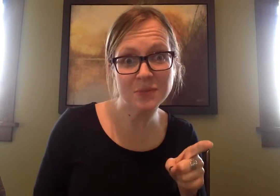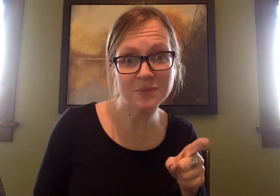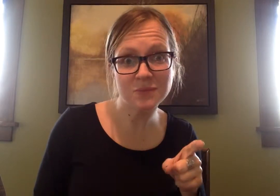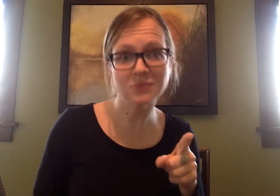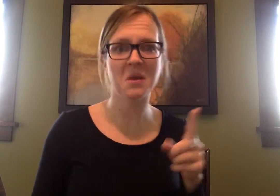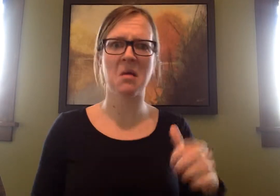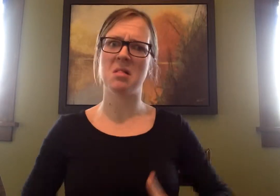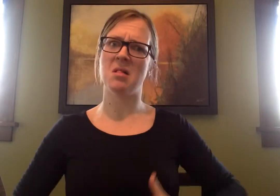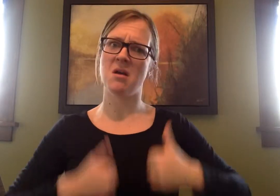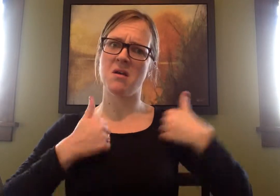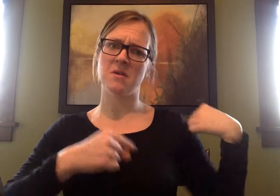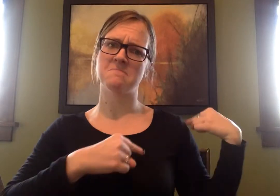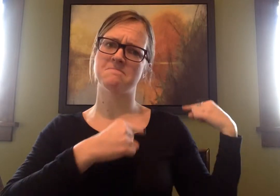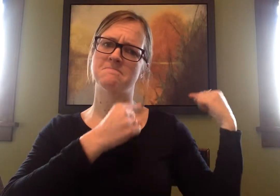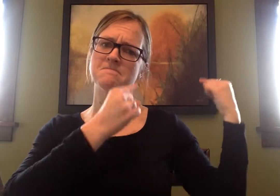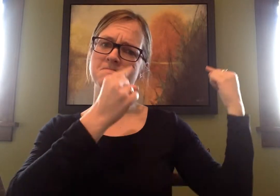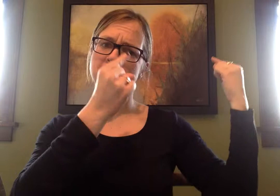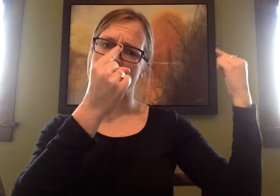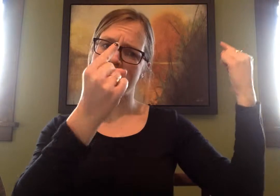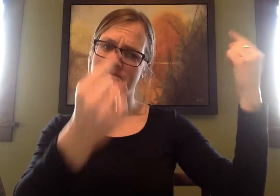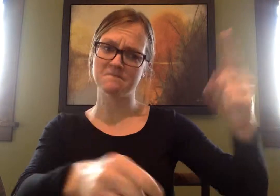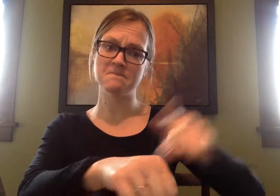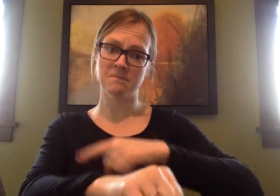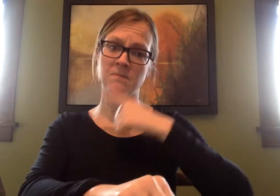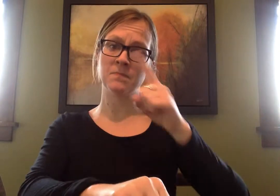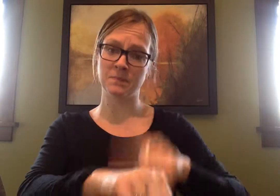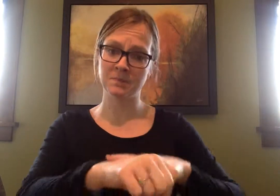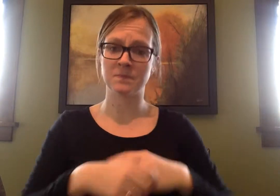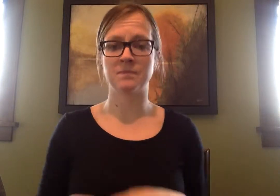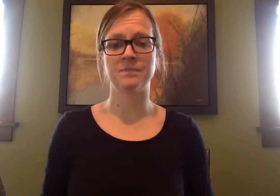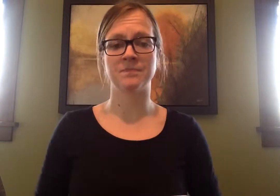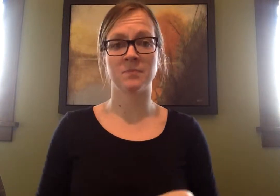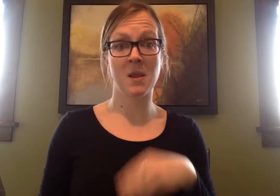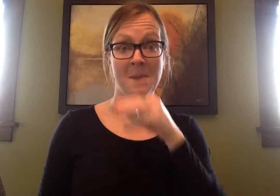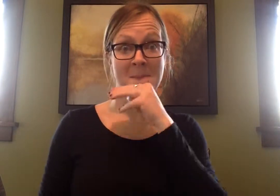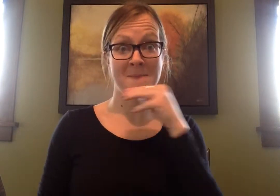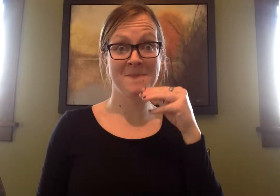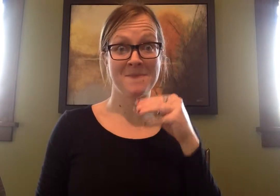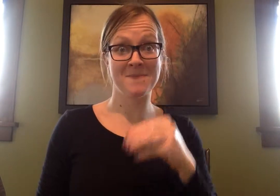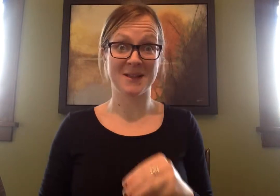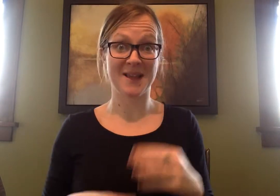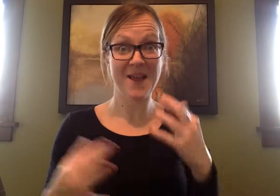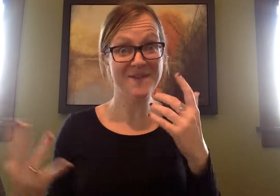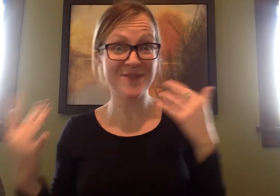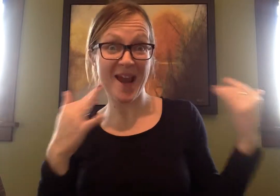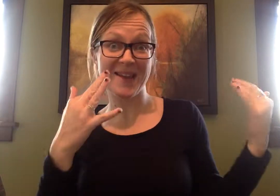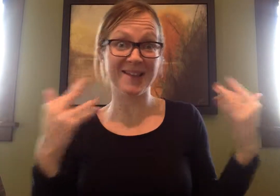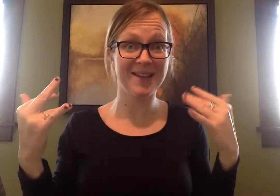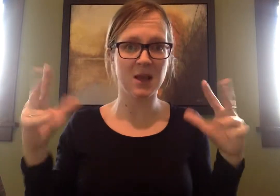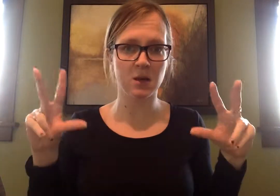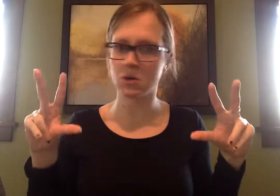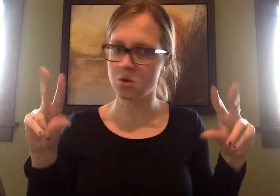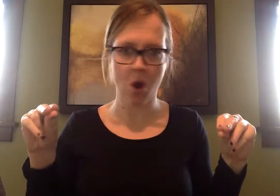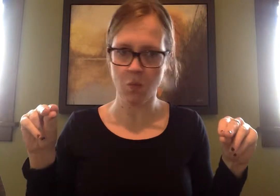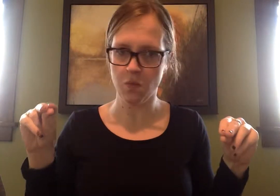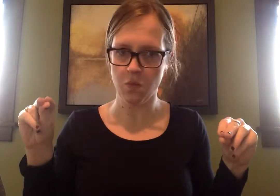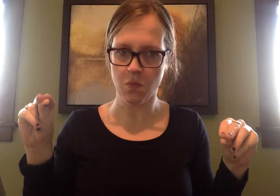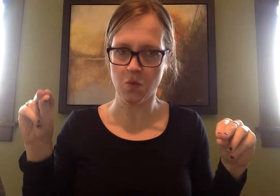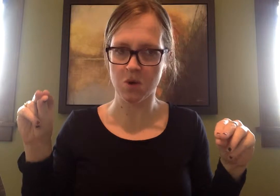Stephen's great-grandmother was born. He wasn't very friendly, except to Stephen, who seemed to know just what